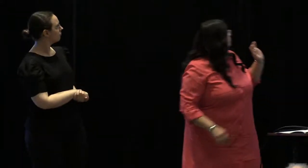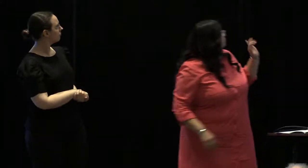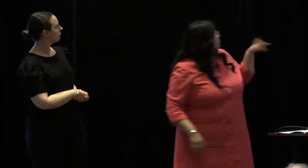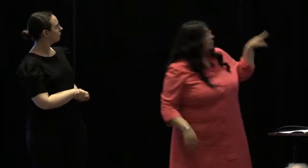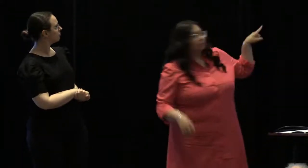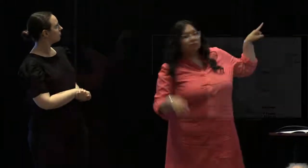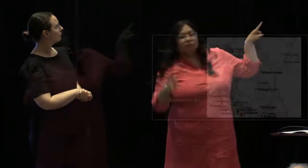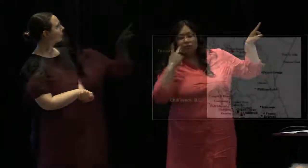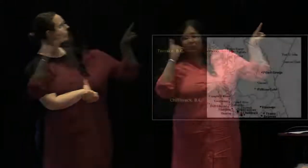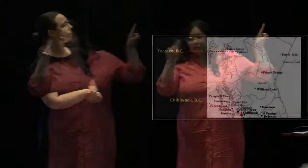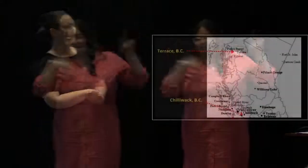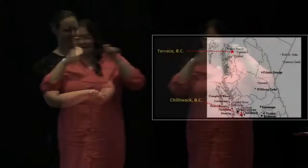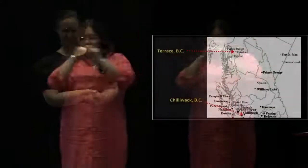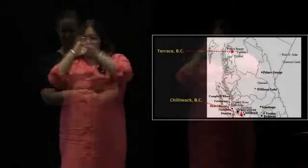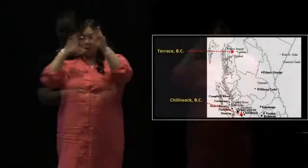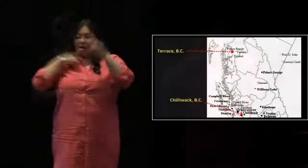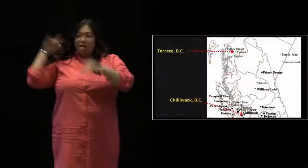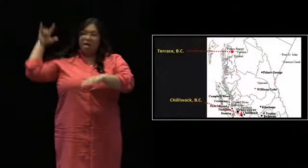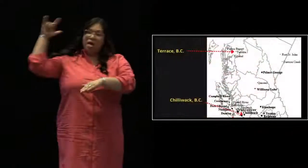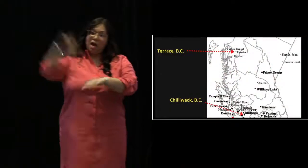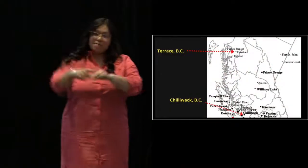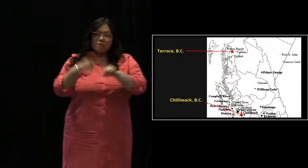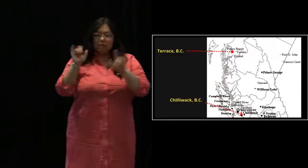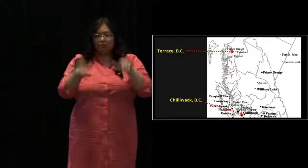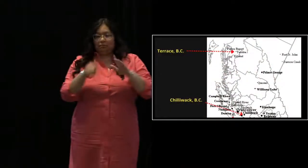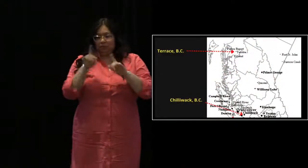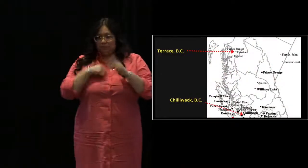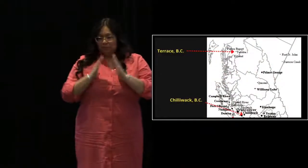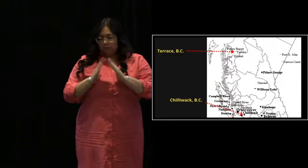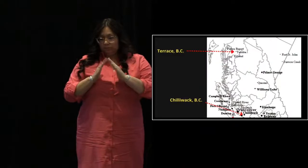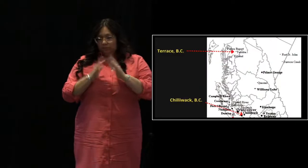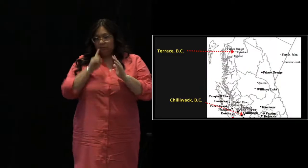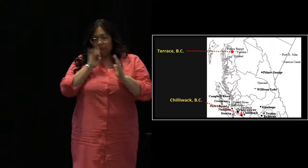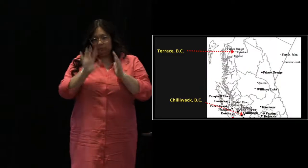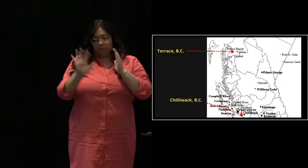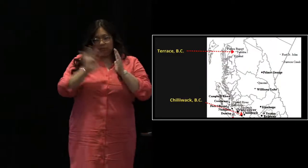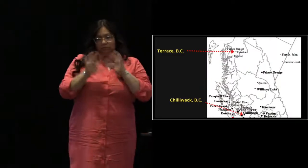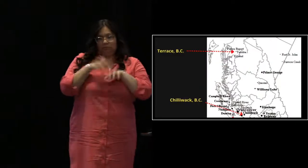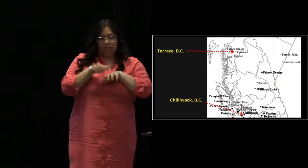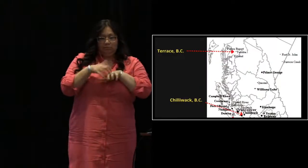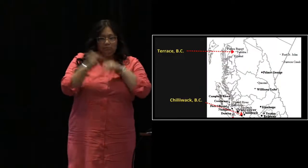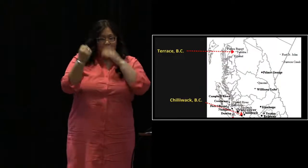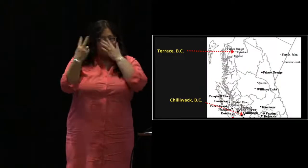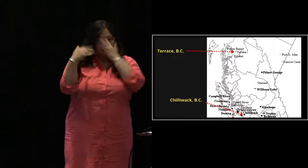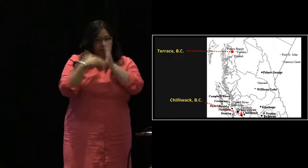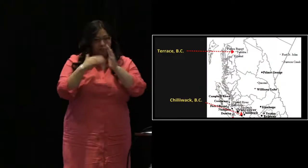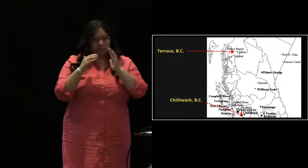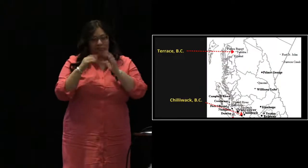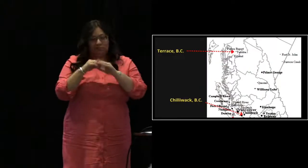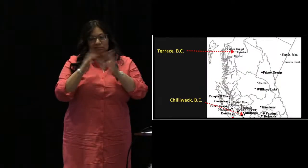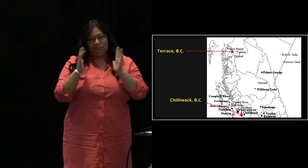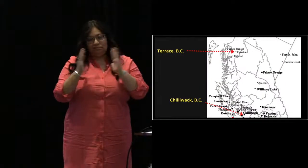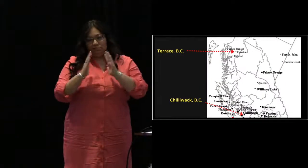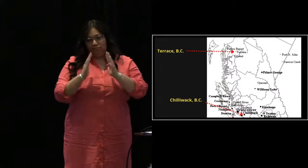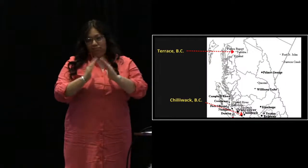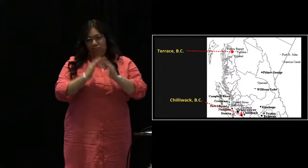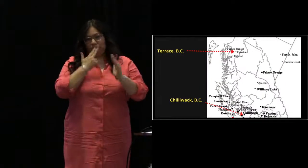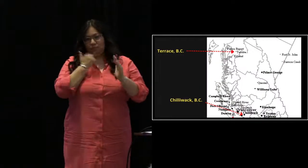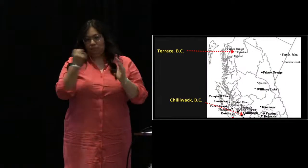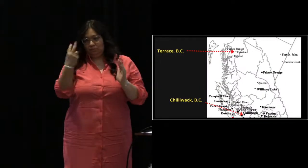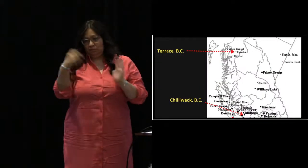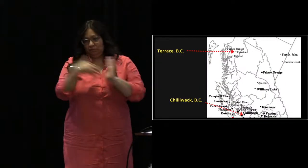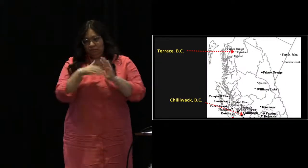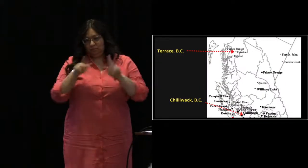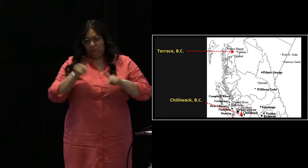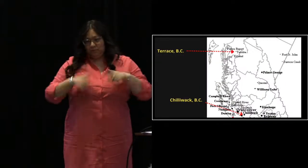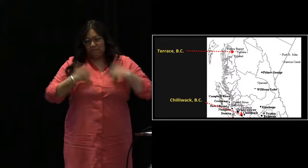for many people. So my father's people are from Terrace, British Columbia, which is up north near Prince Rupert.